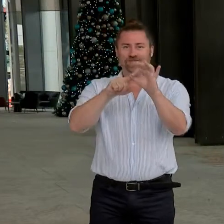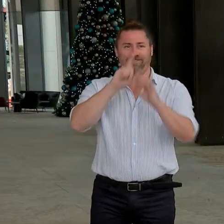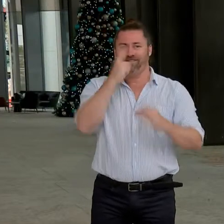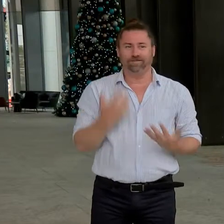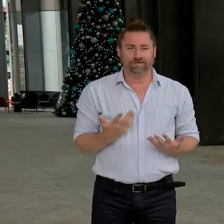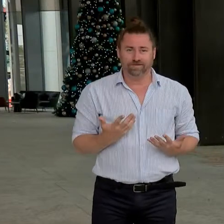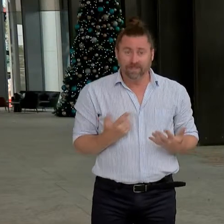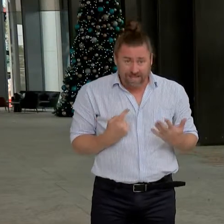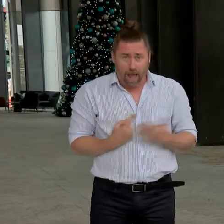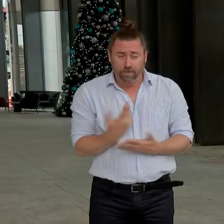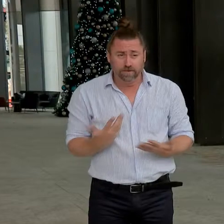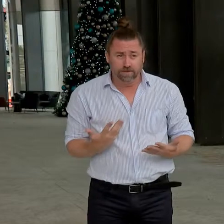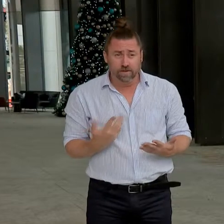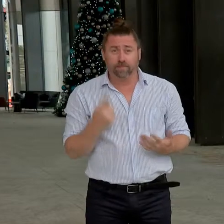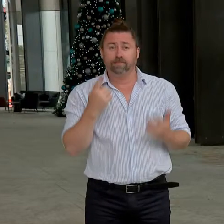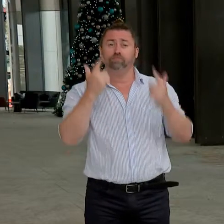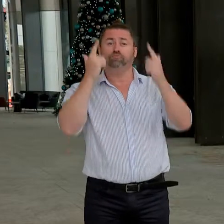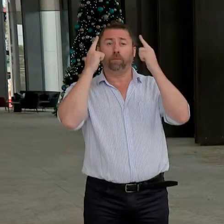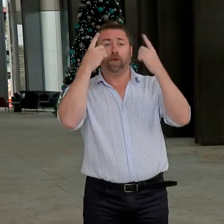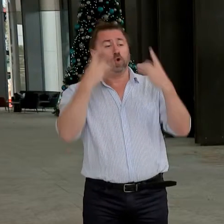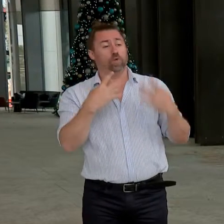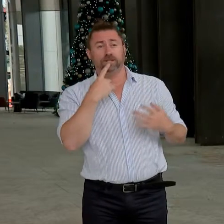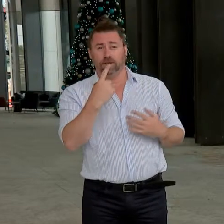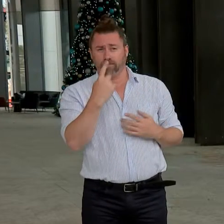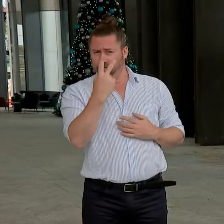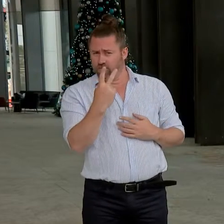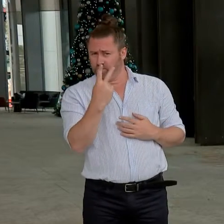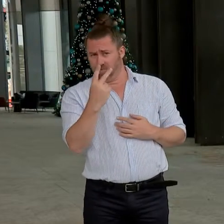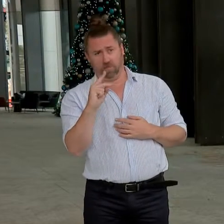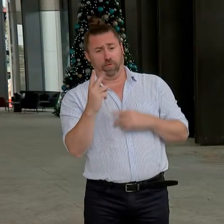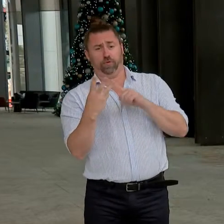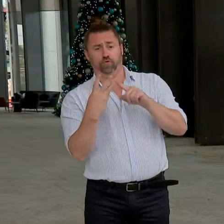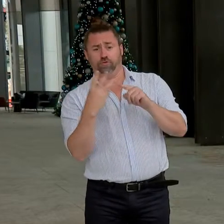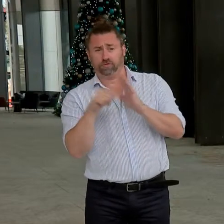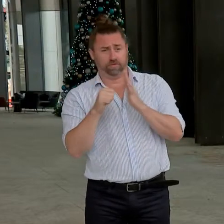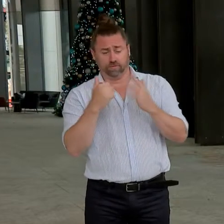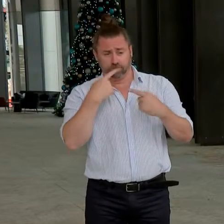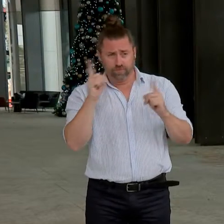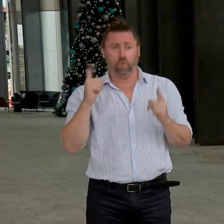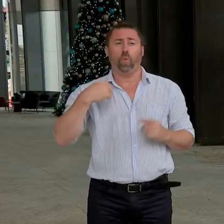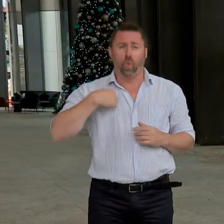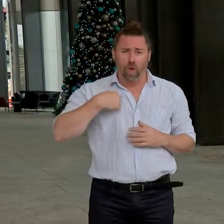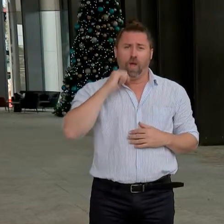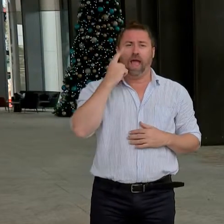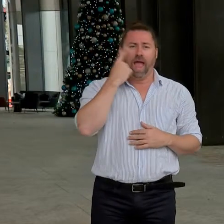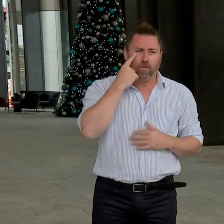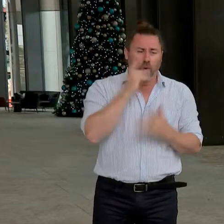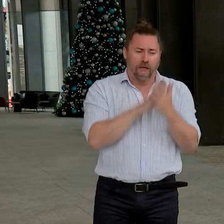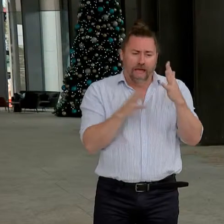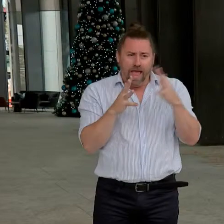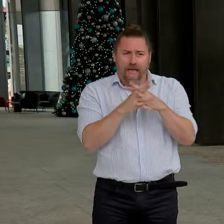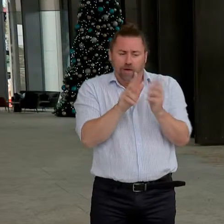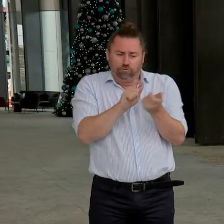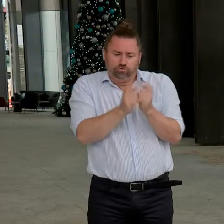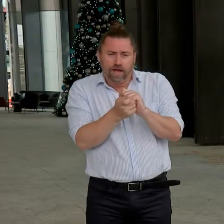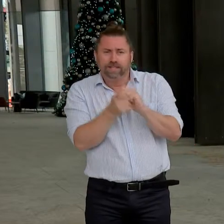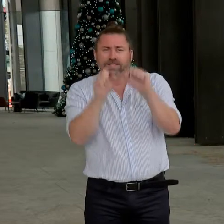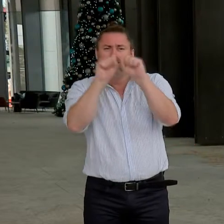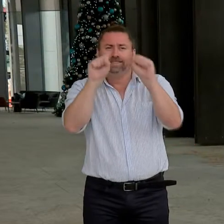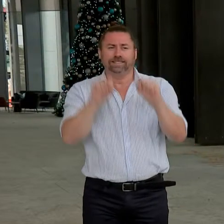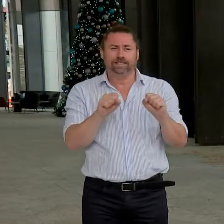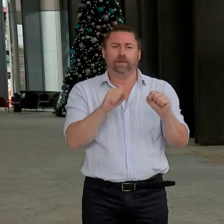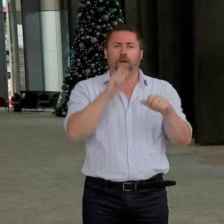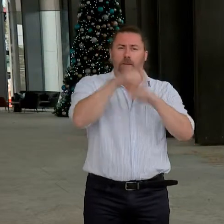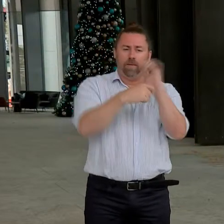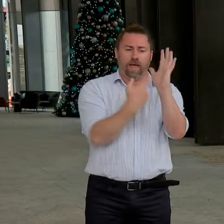said on at least 2 occasions now, if not 3, that we are currently looking at whether we can move to the rapid antigen